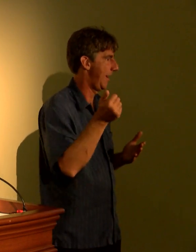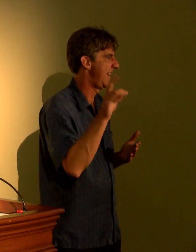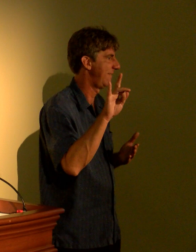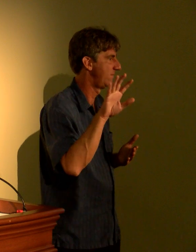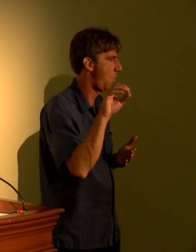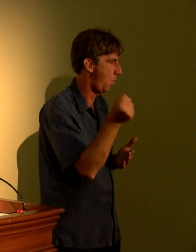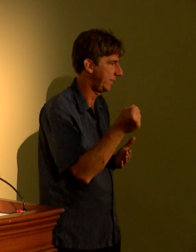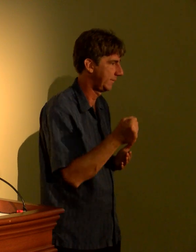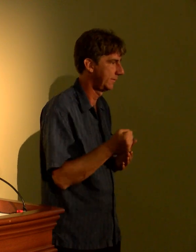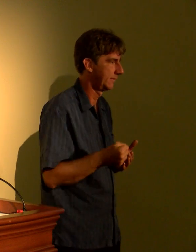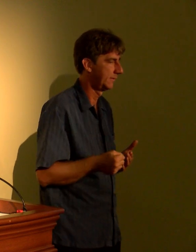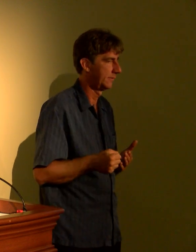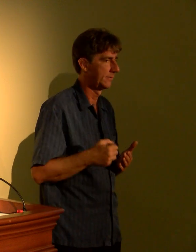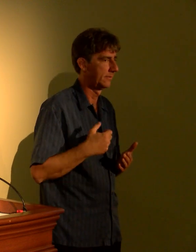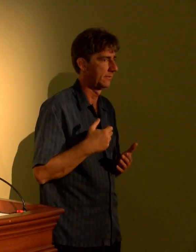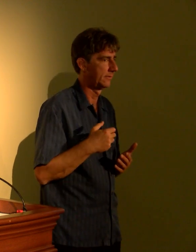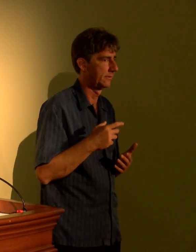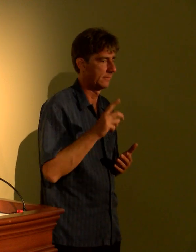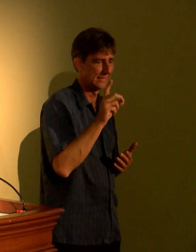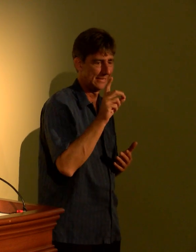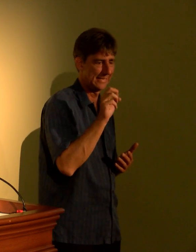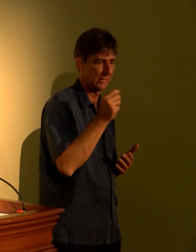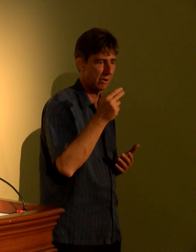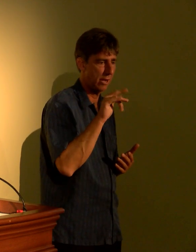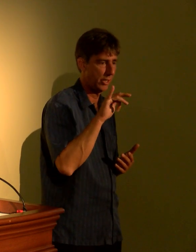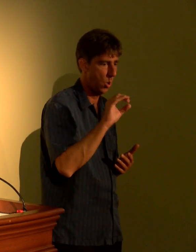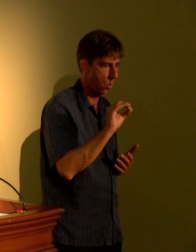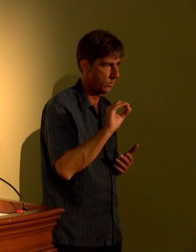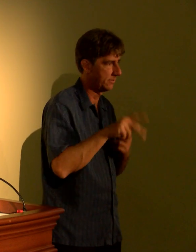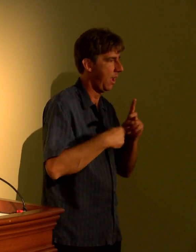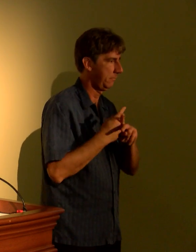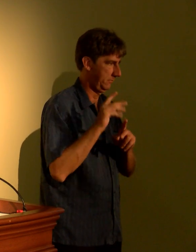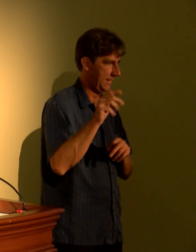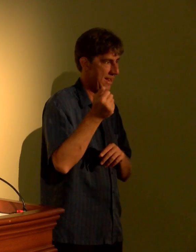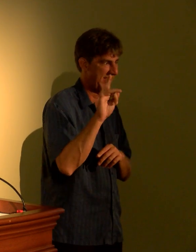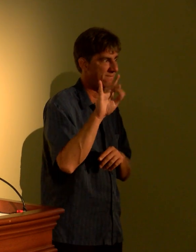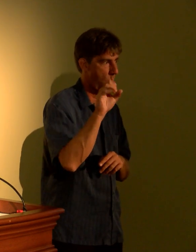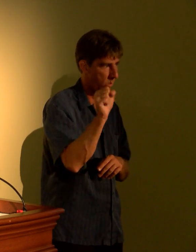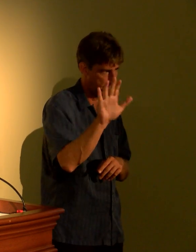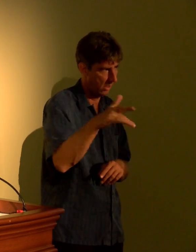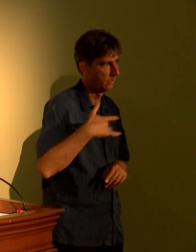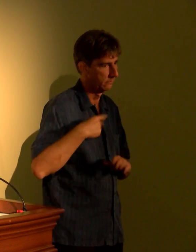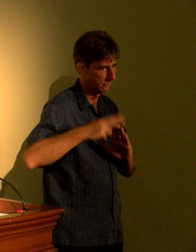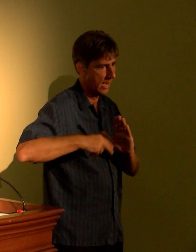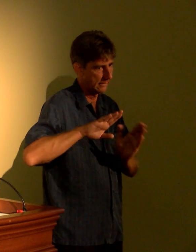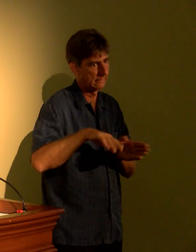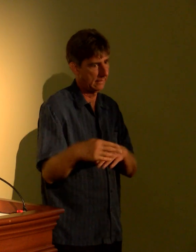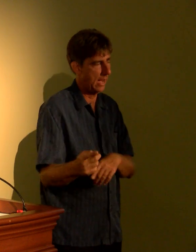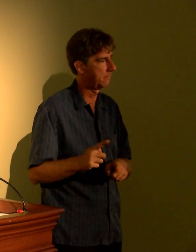1840s. Look at her, the way that she, it must have been somewhat,